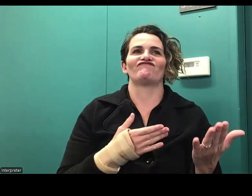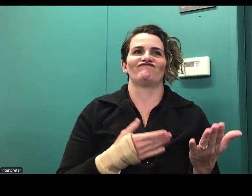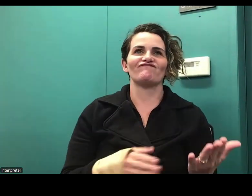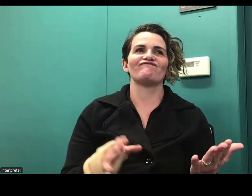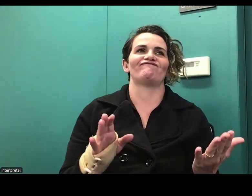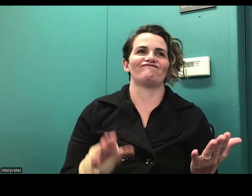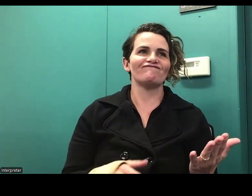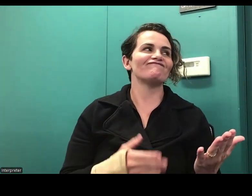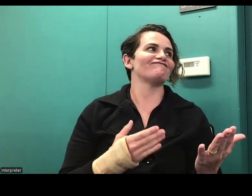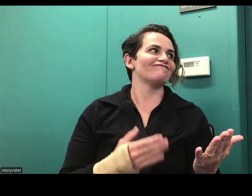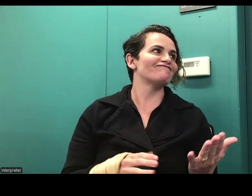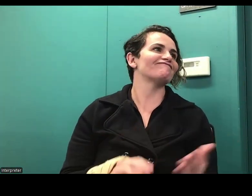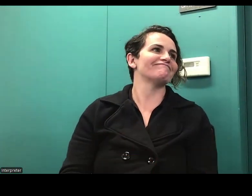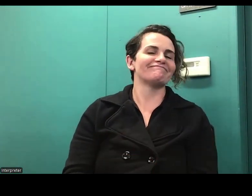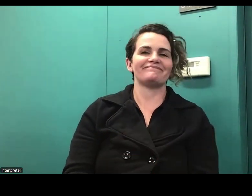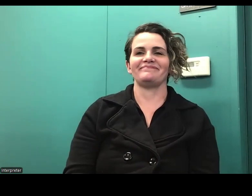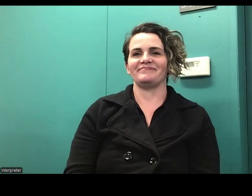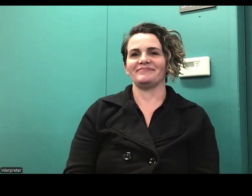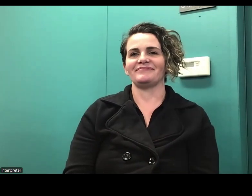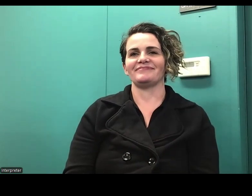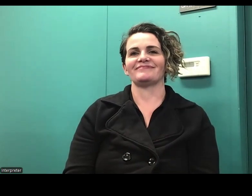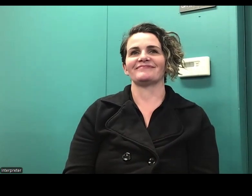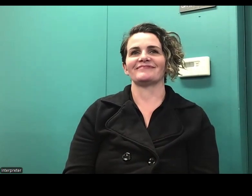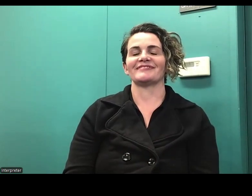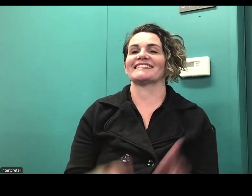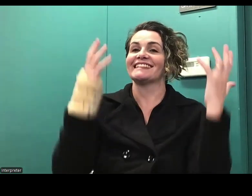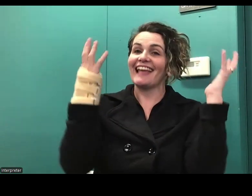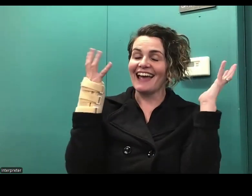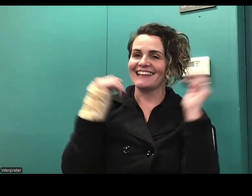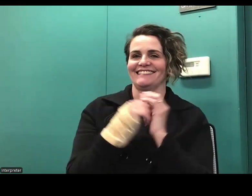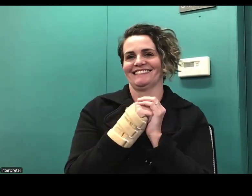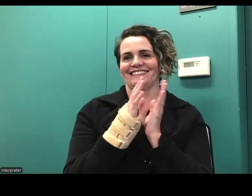Kelly, go Kelly, go Kelly. Okay.